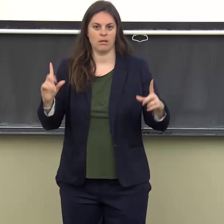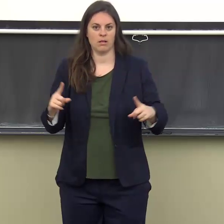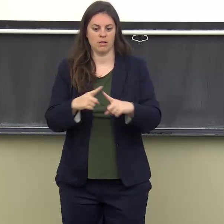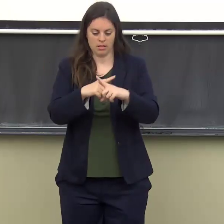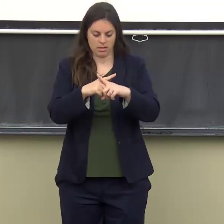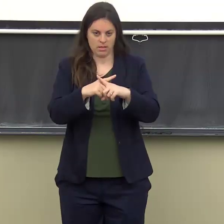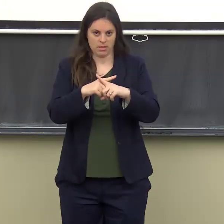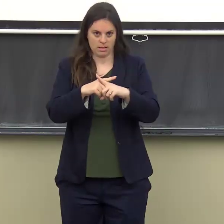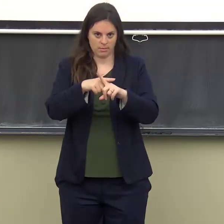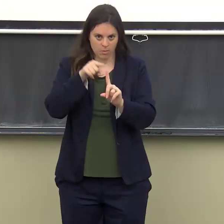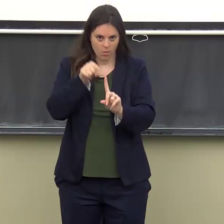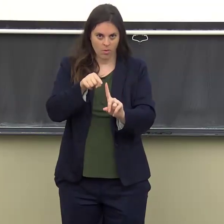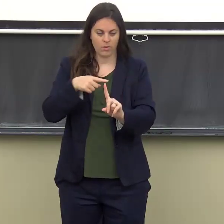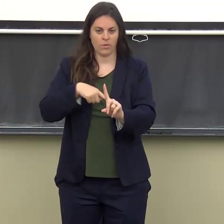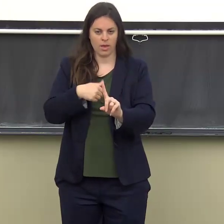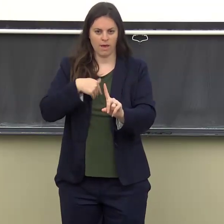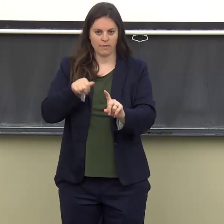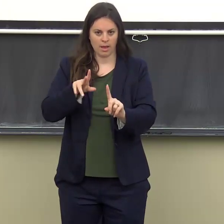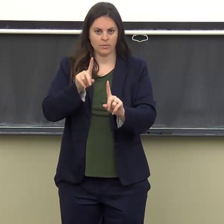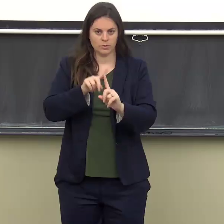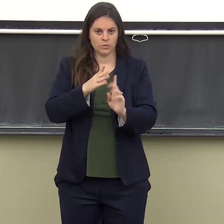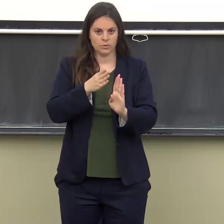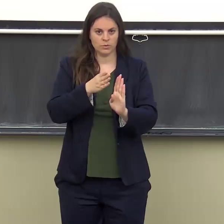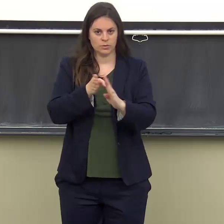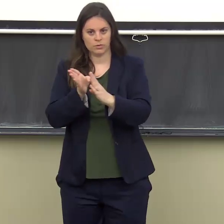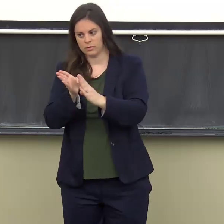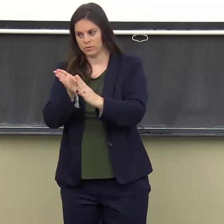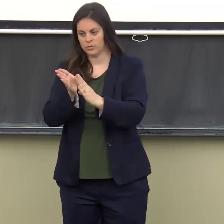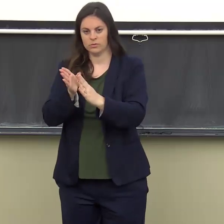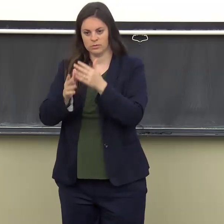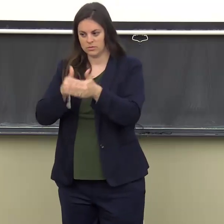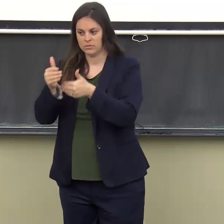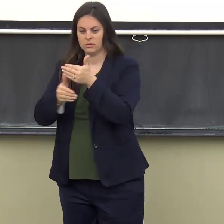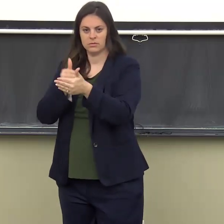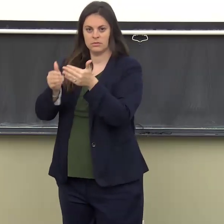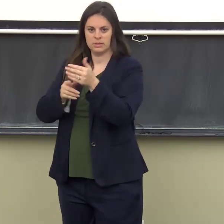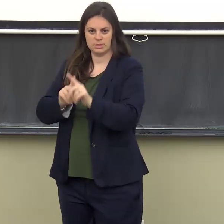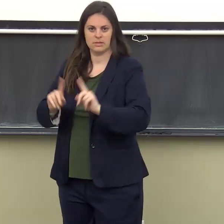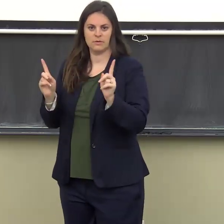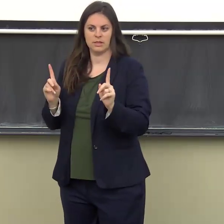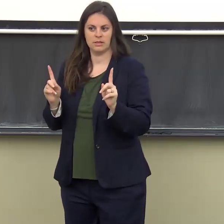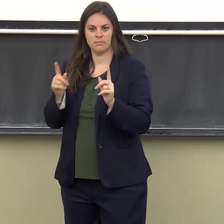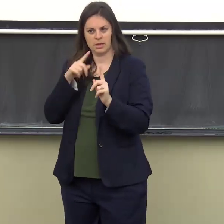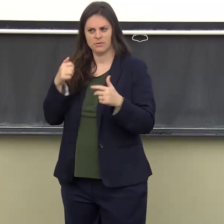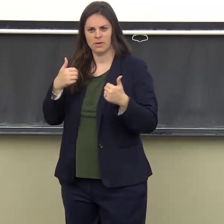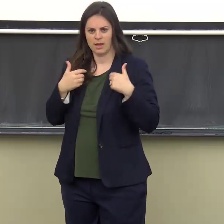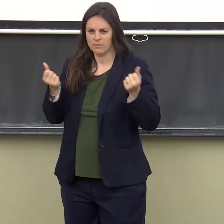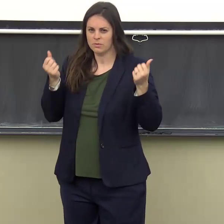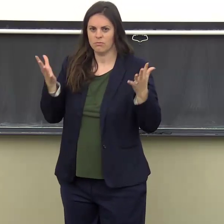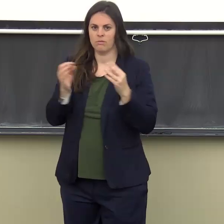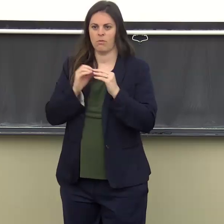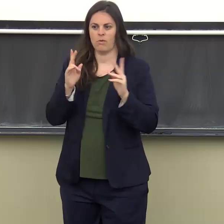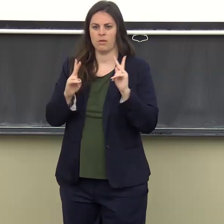an opportunity to do things differently and move forward differently, given how many more people we have and how much more